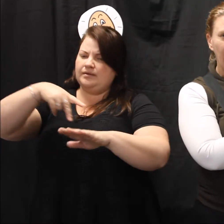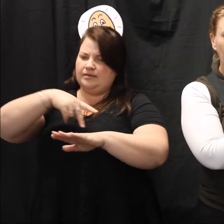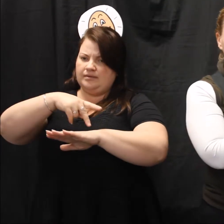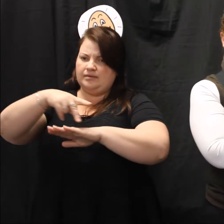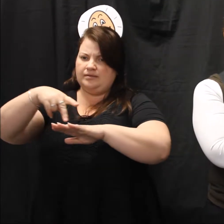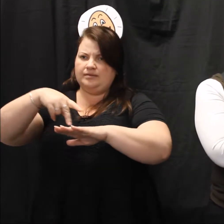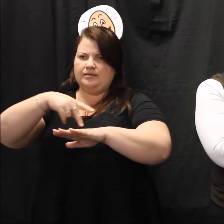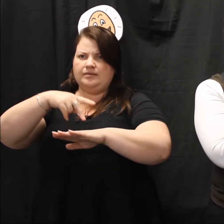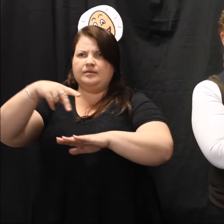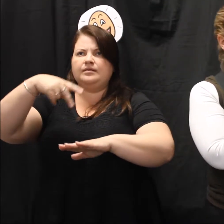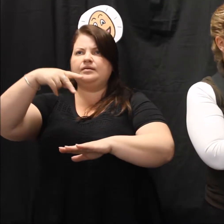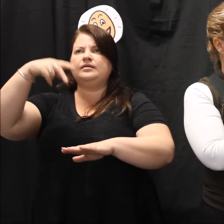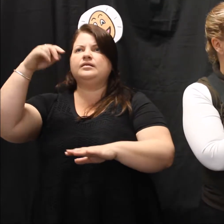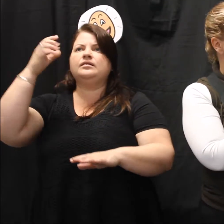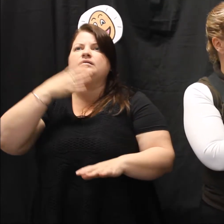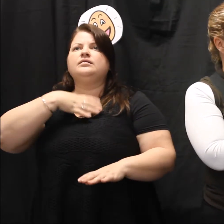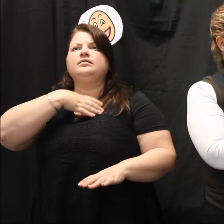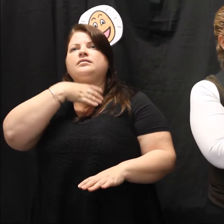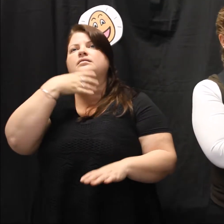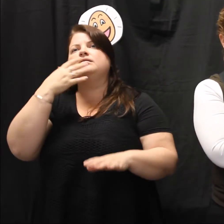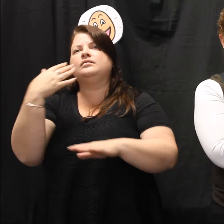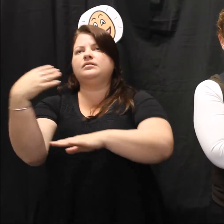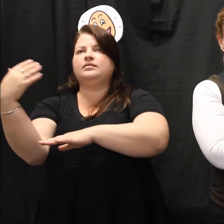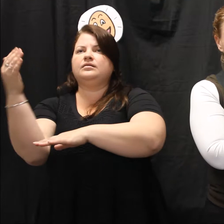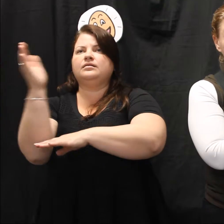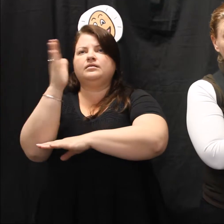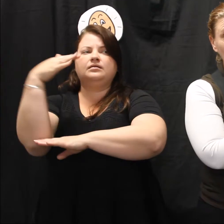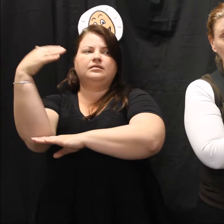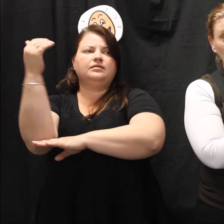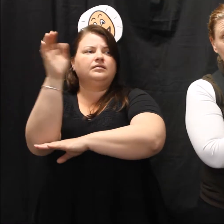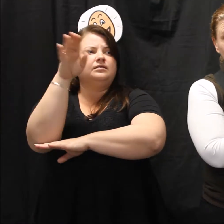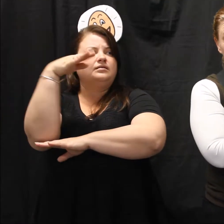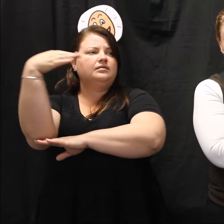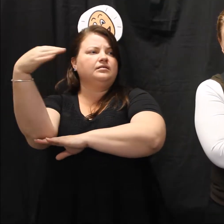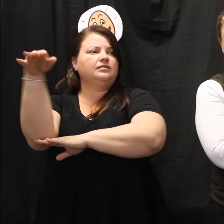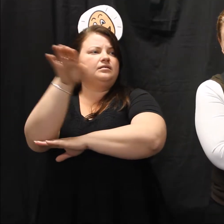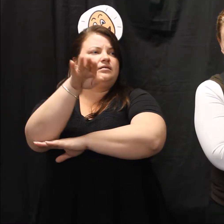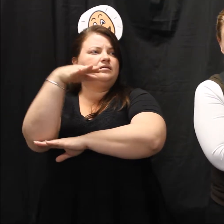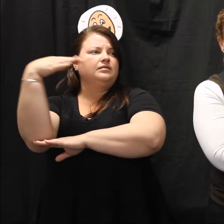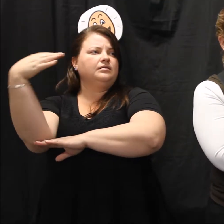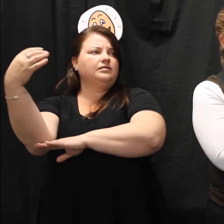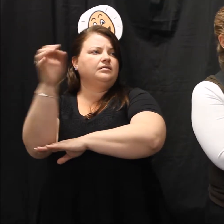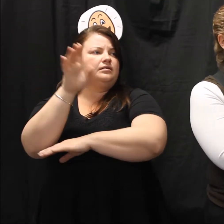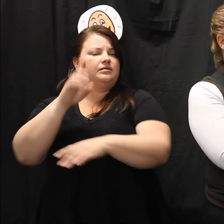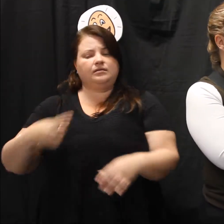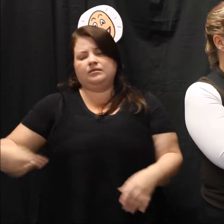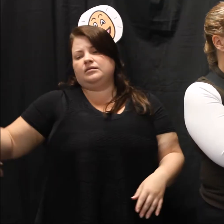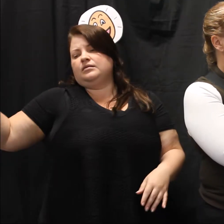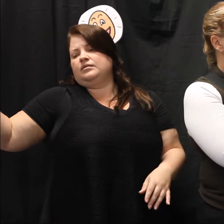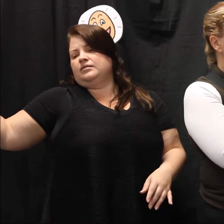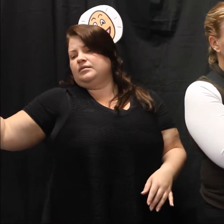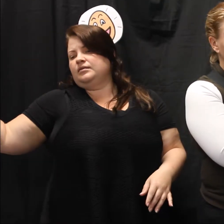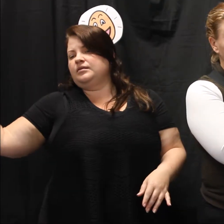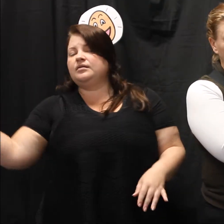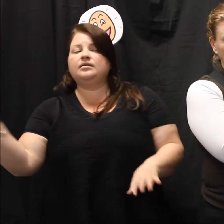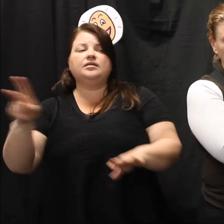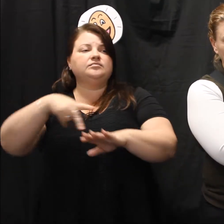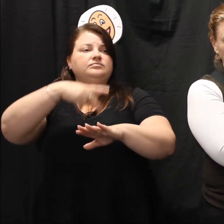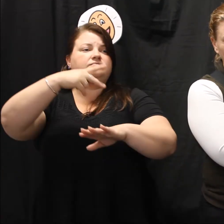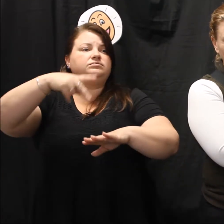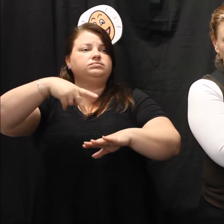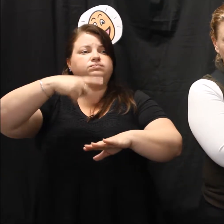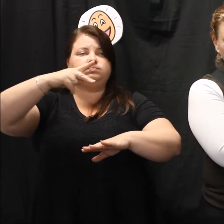His neck was gently swaying and his tail was swishing round.